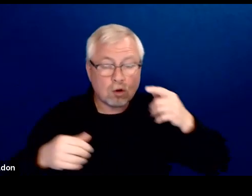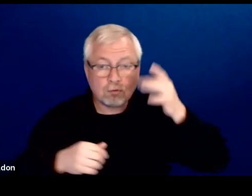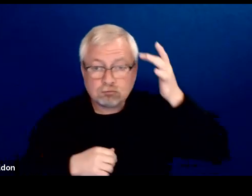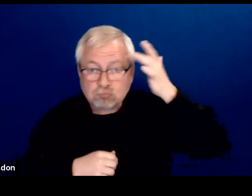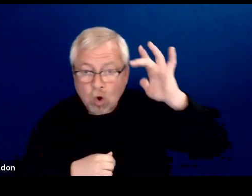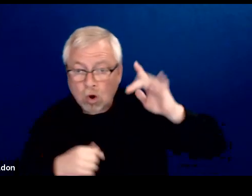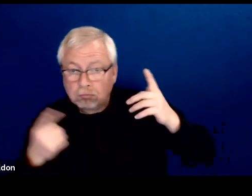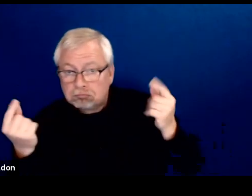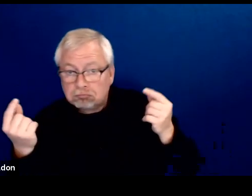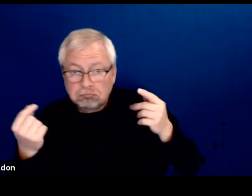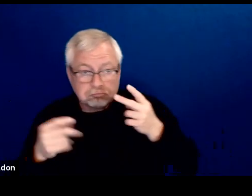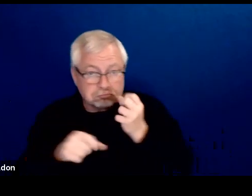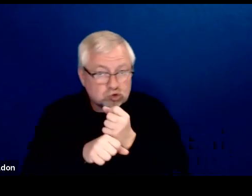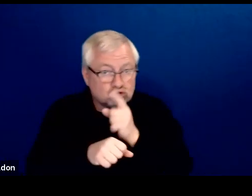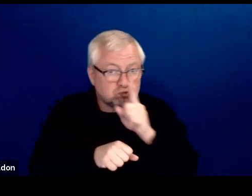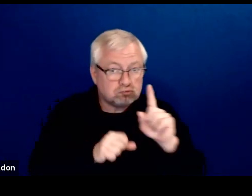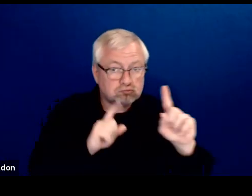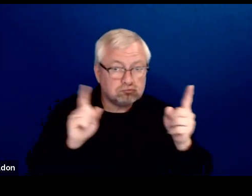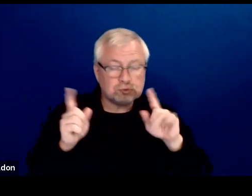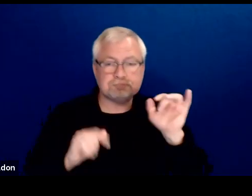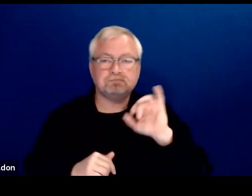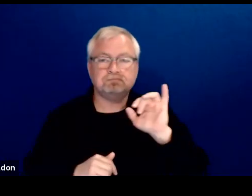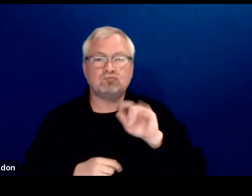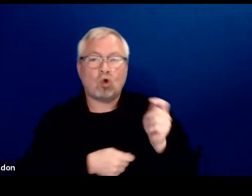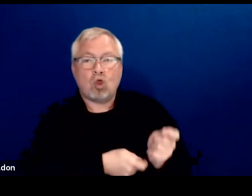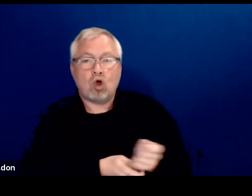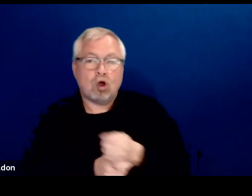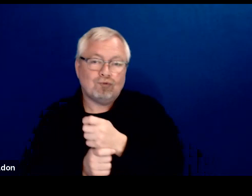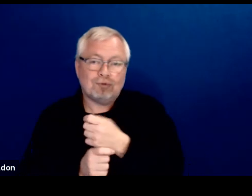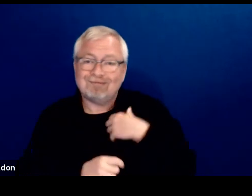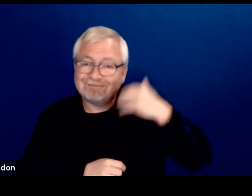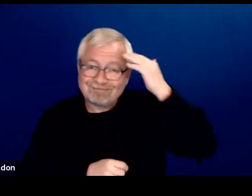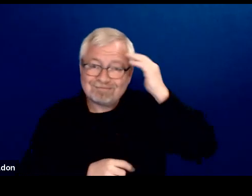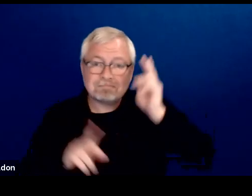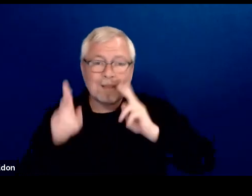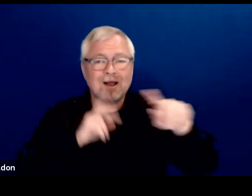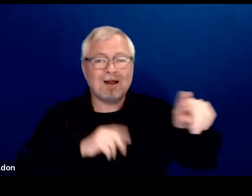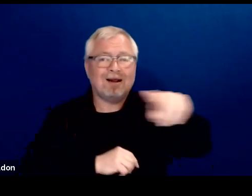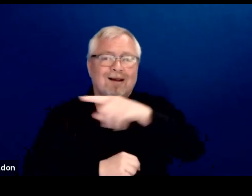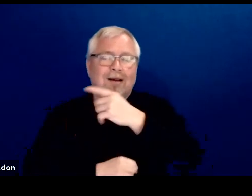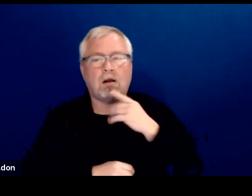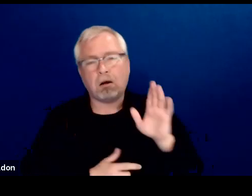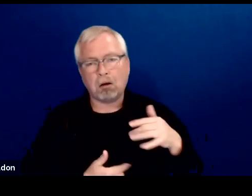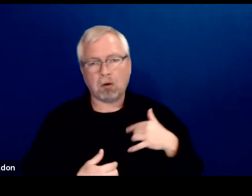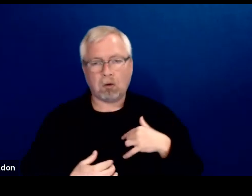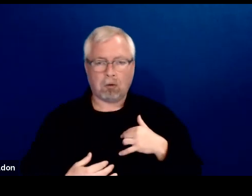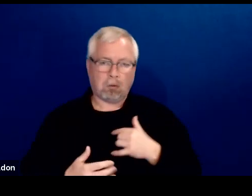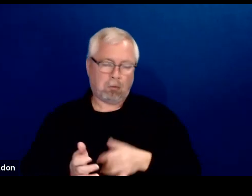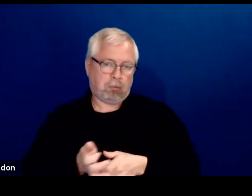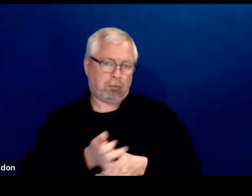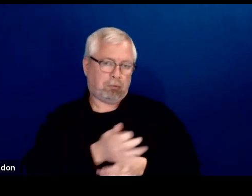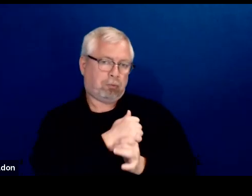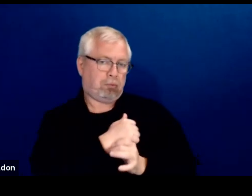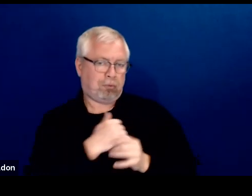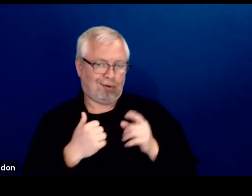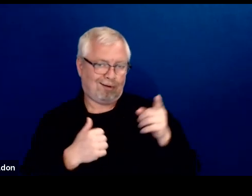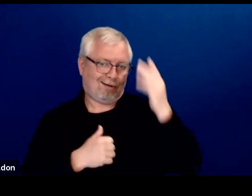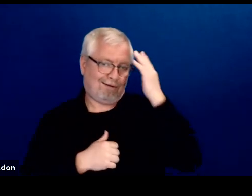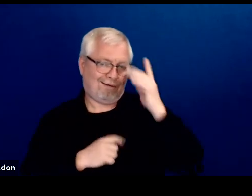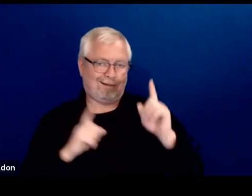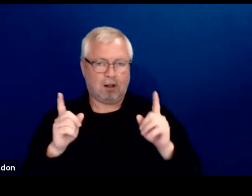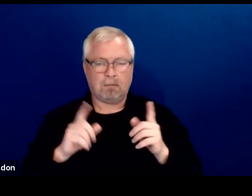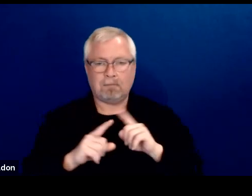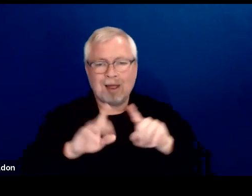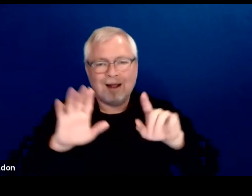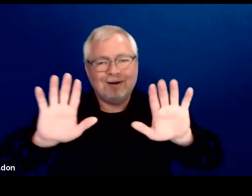do it? Same thing with the golf. And I know there are people saying, wow, what an elitist thing to worry about or whatever. Well, if it's their activity, there's